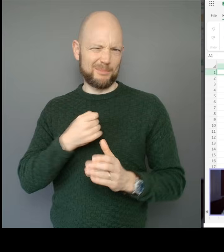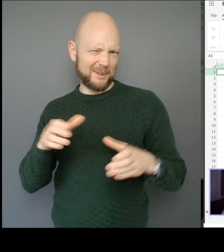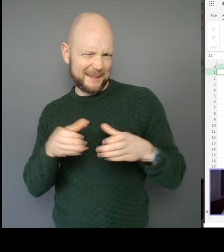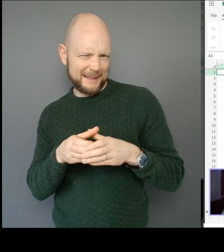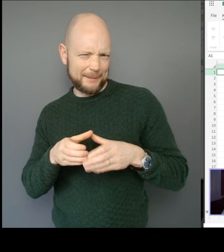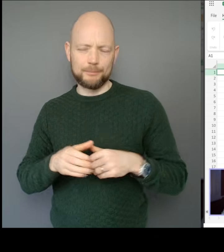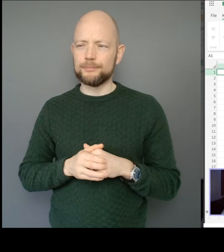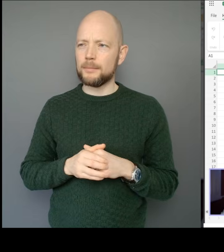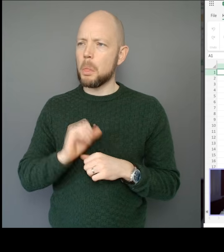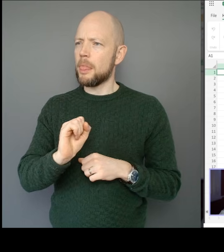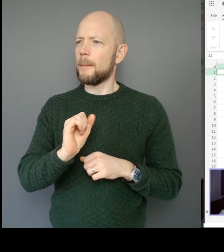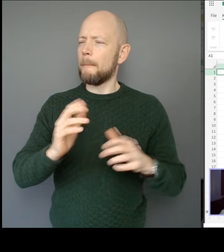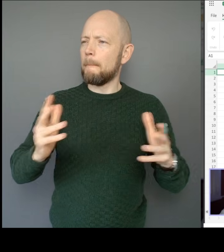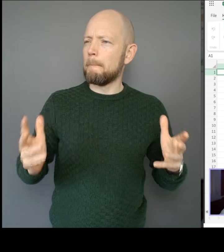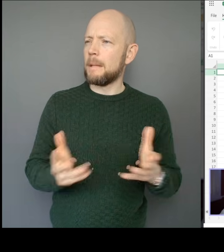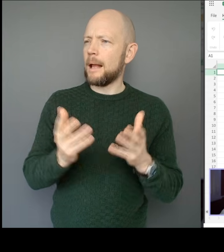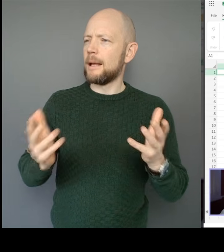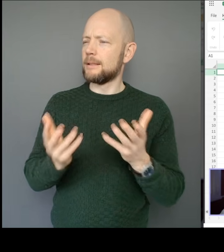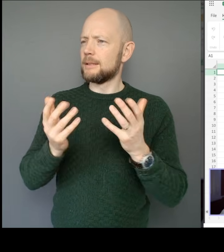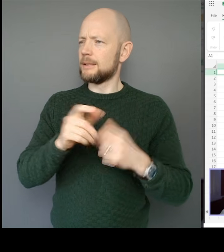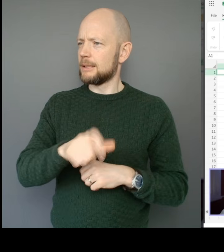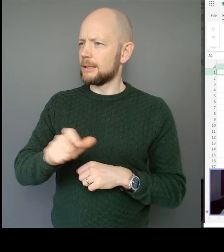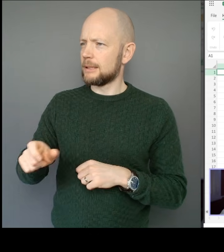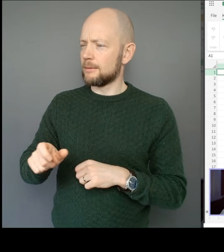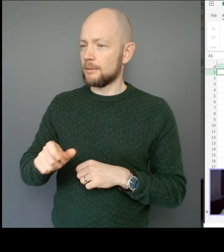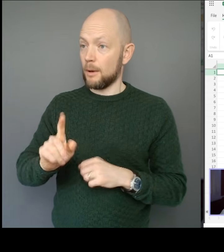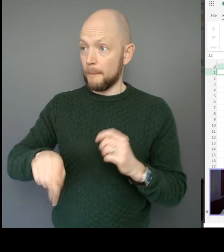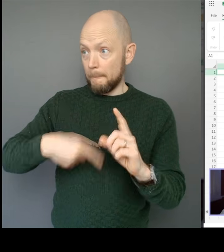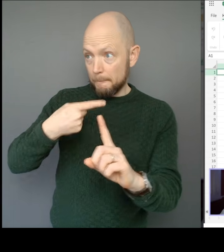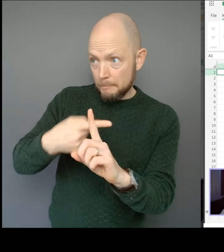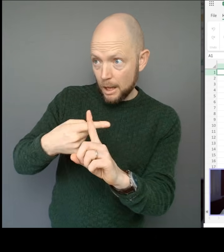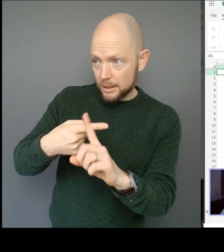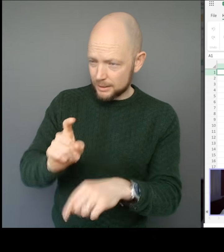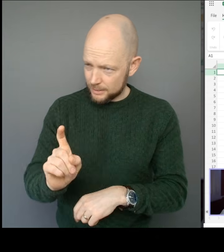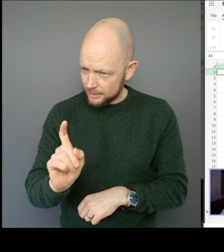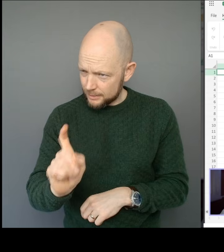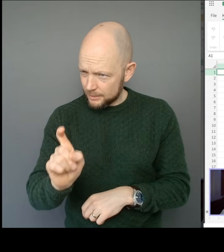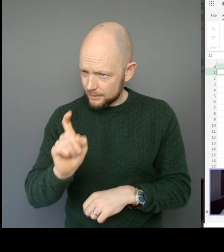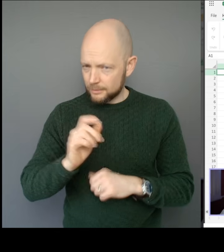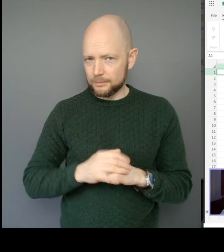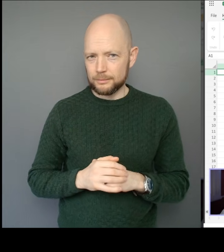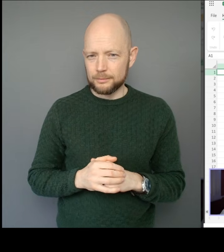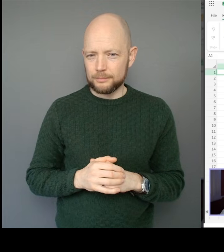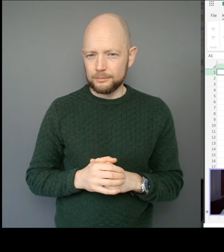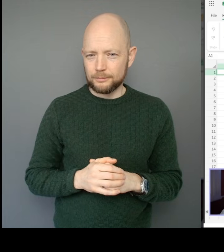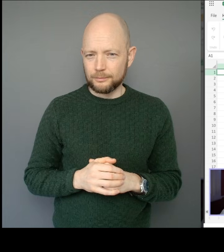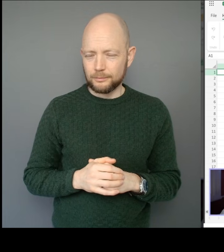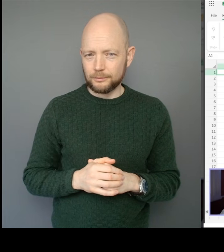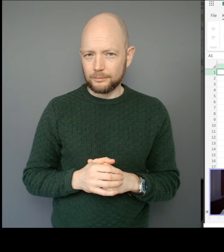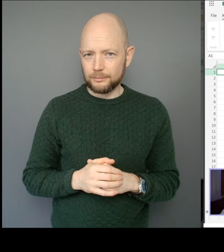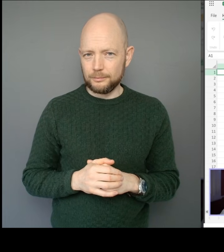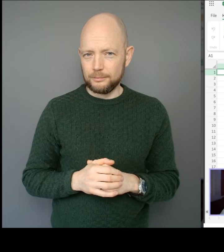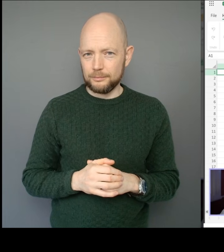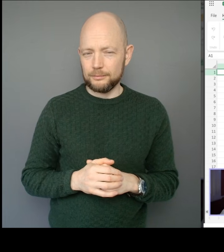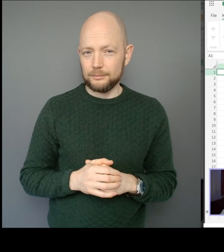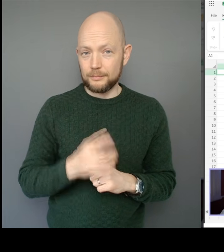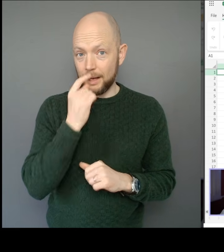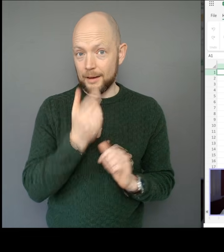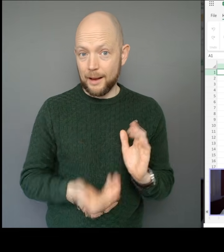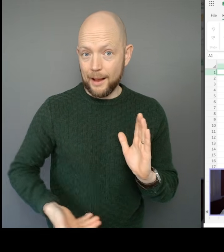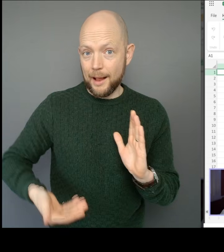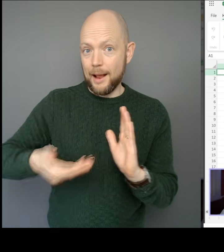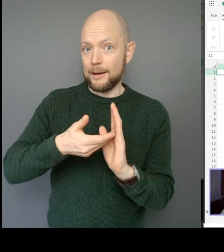players, and I can click plus and I can add work content from